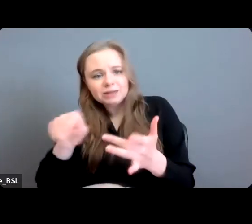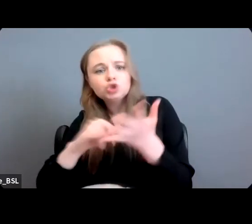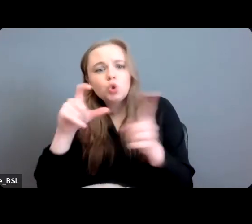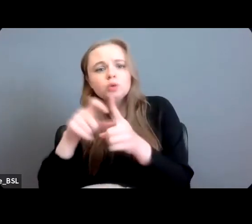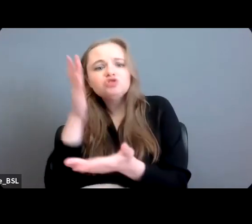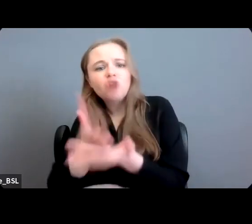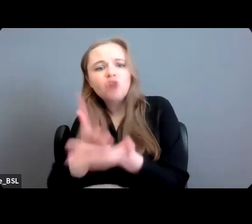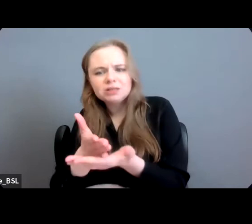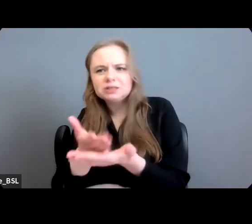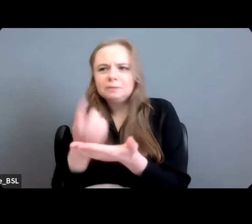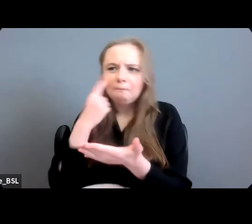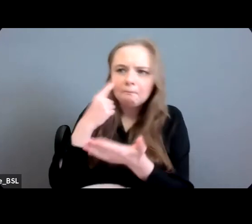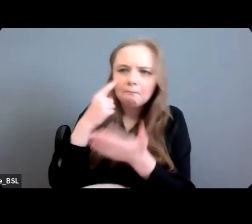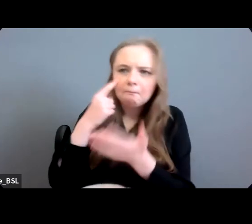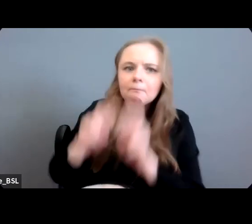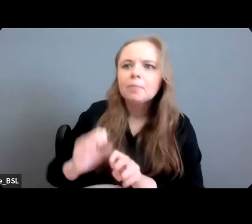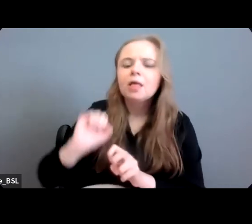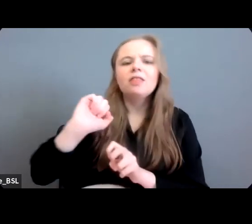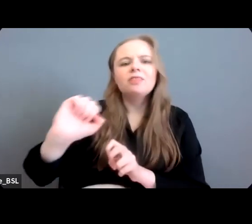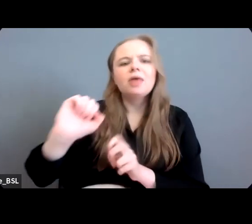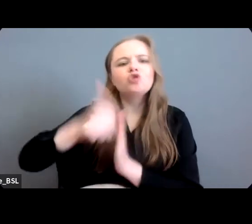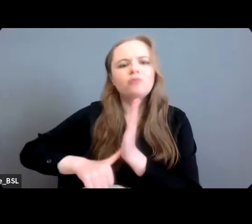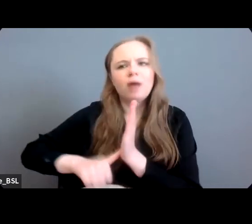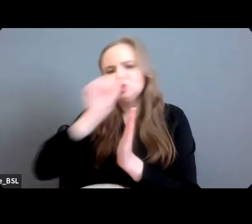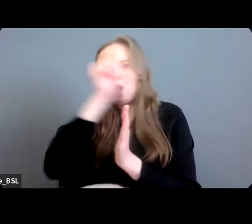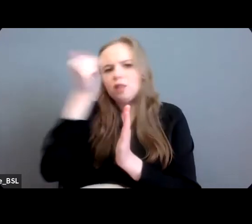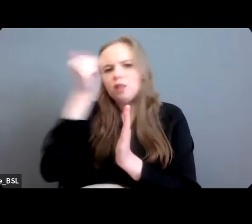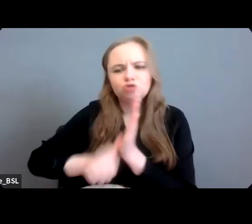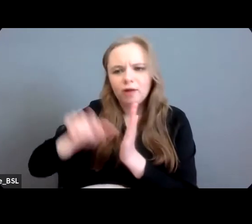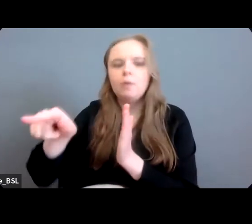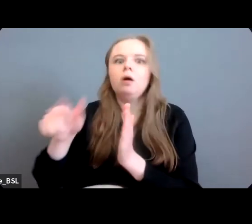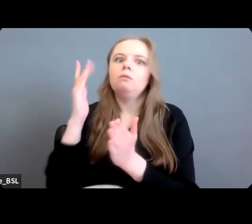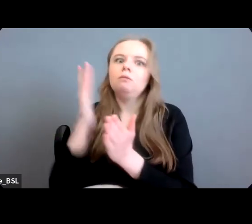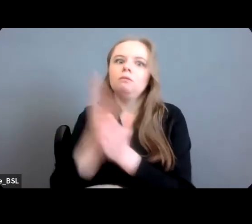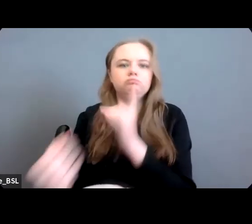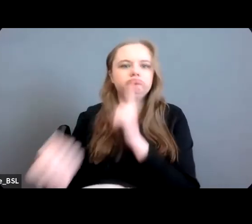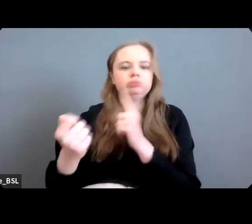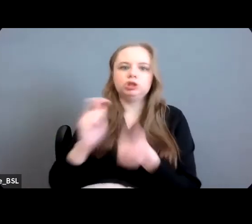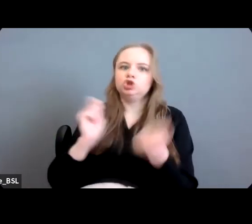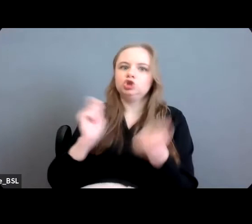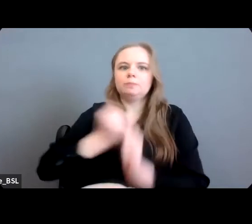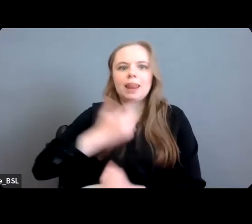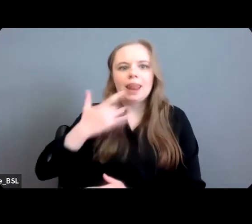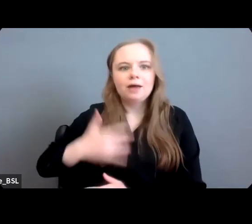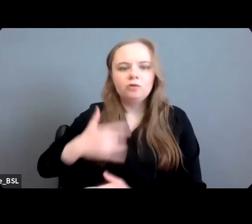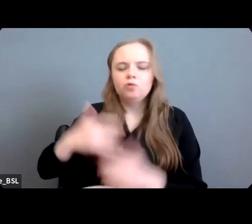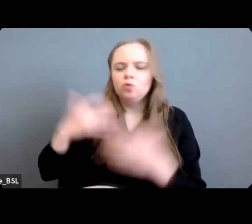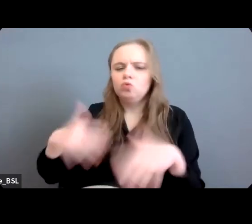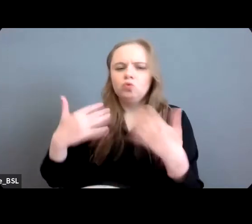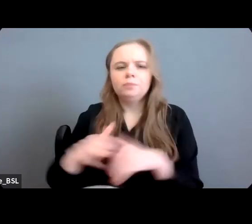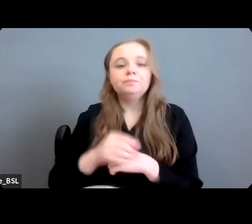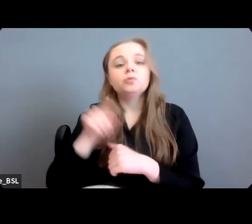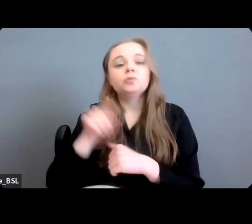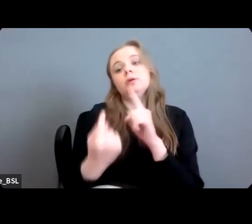Programme to help me out. And this has absolutely changed my life. And I started my master's degree in